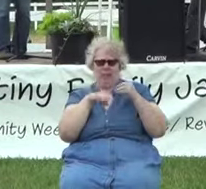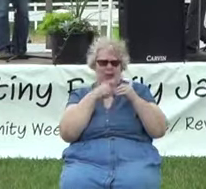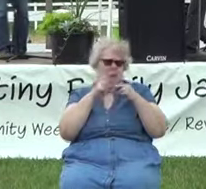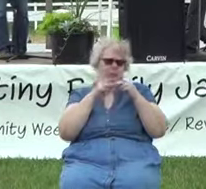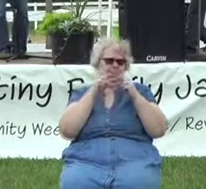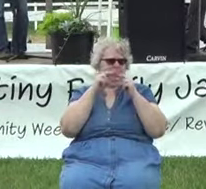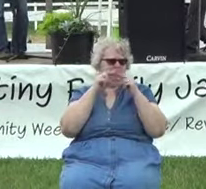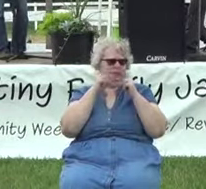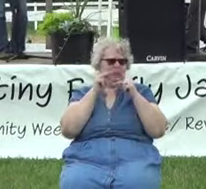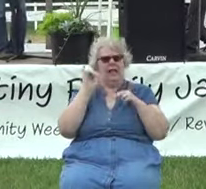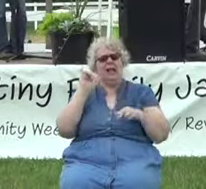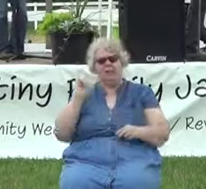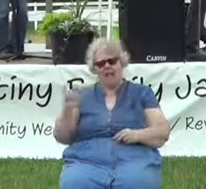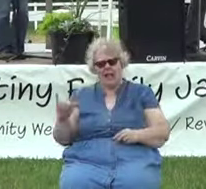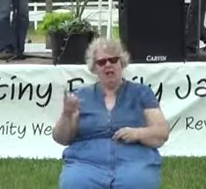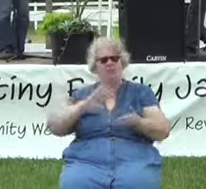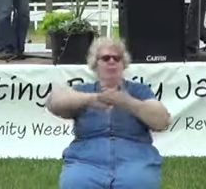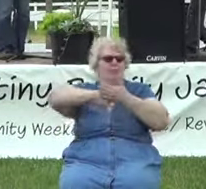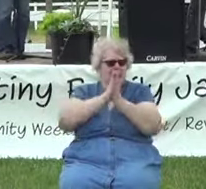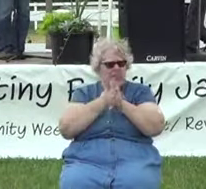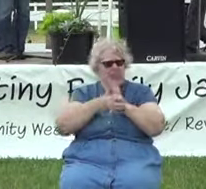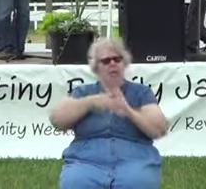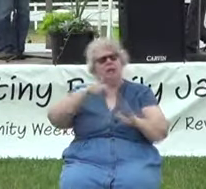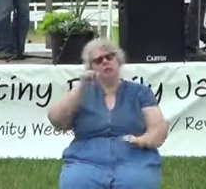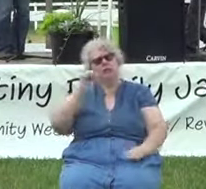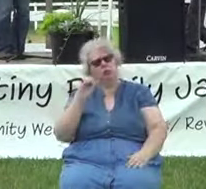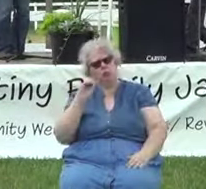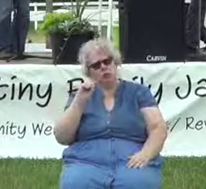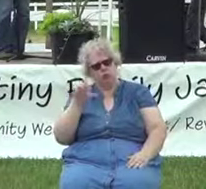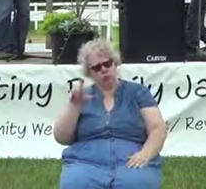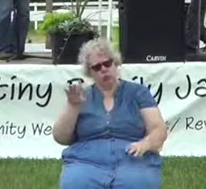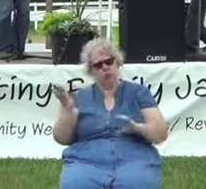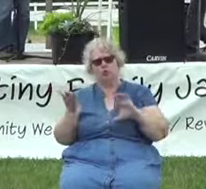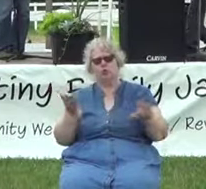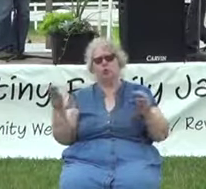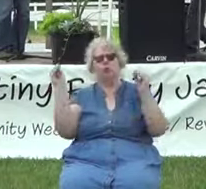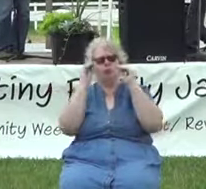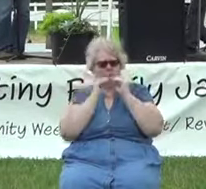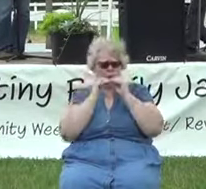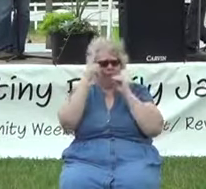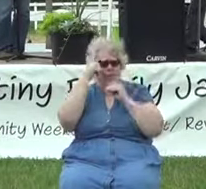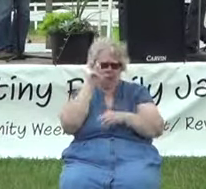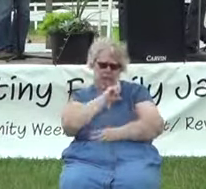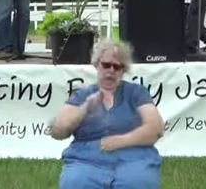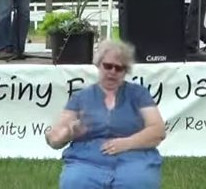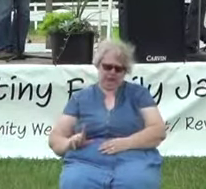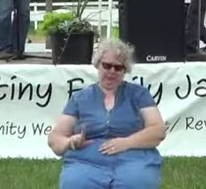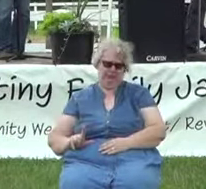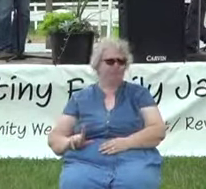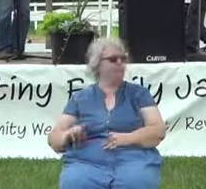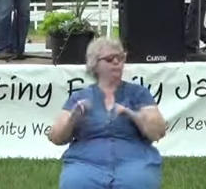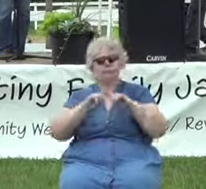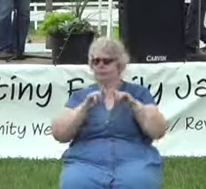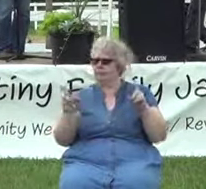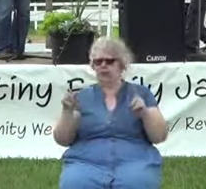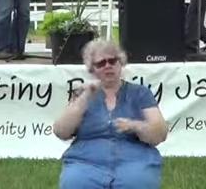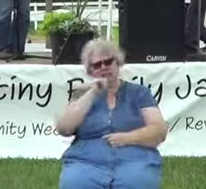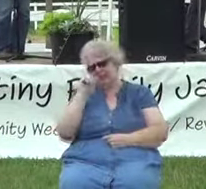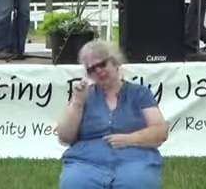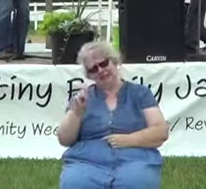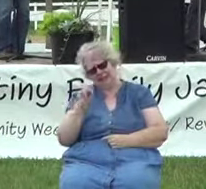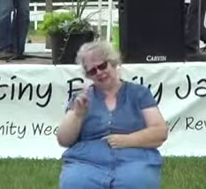going to become a tool for us to do more things for the Lord. But it isn't necessary. We